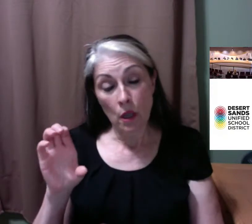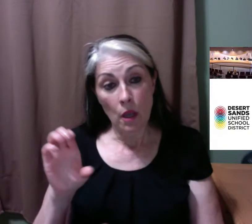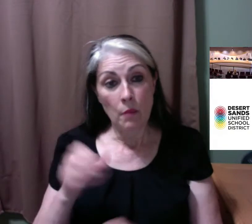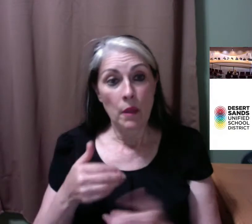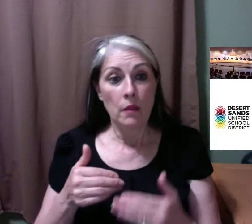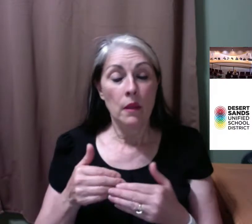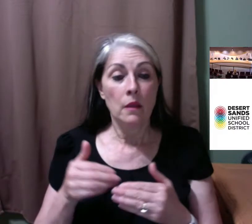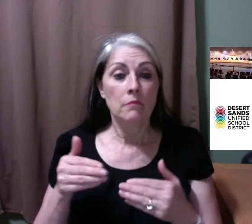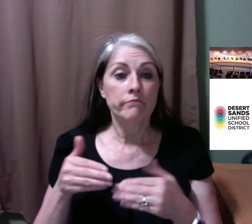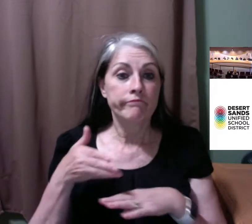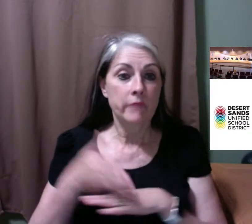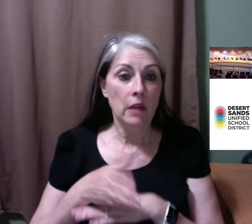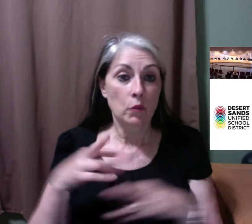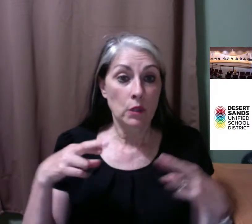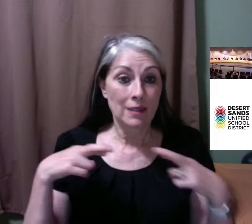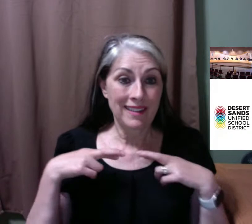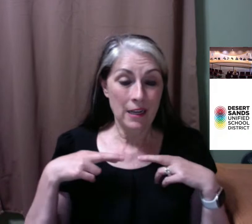employees.